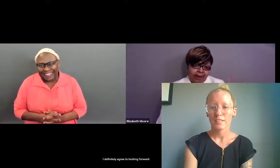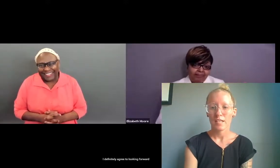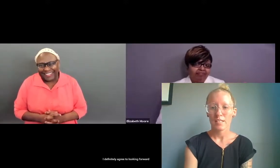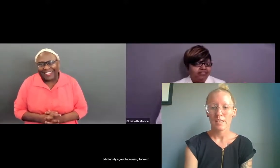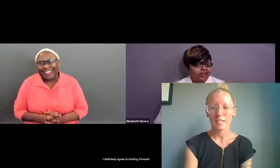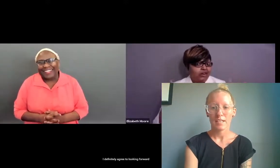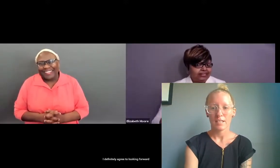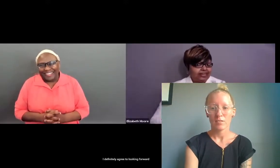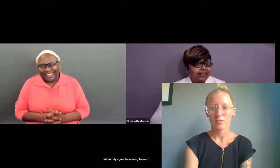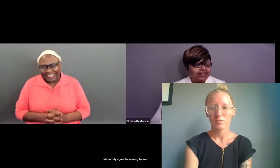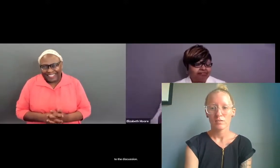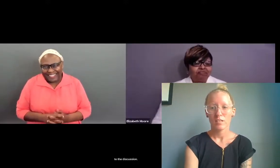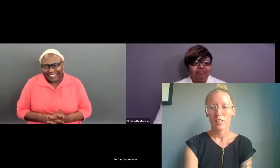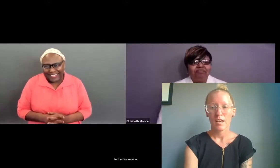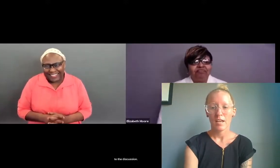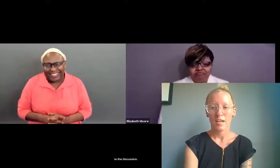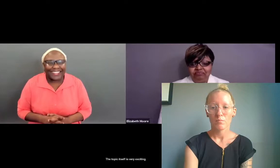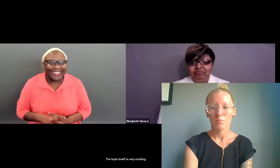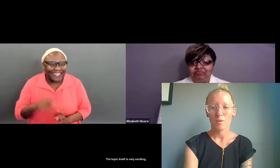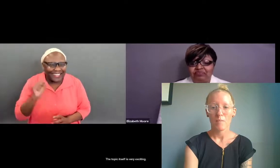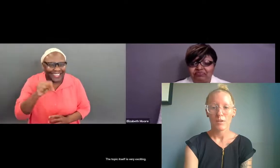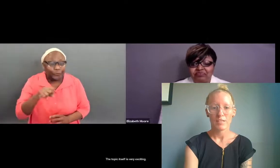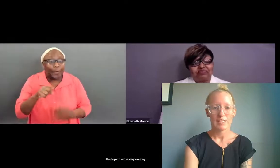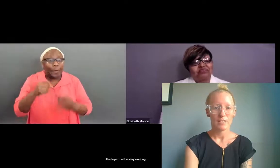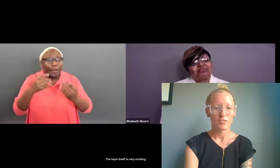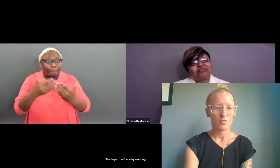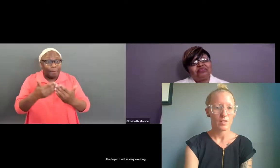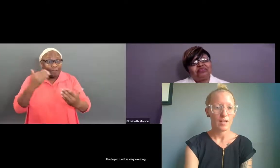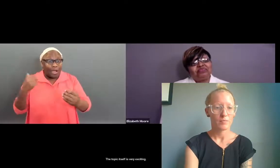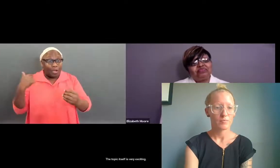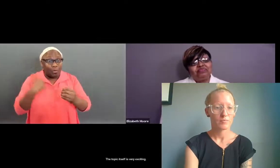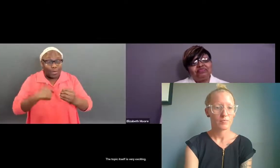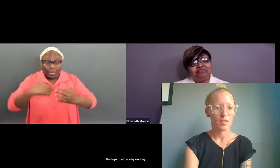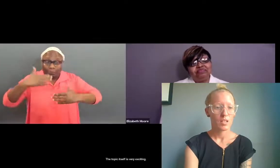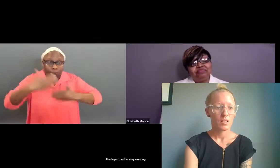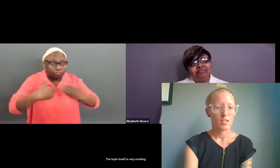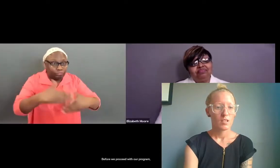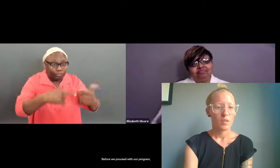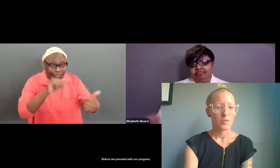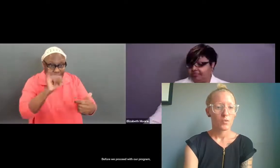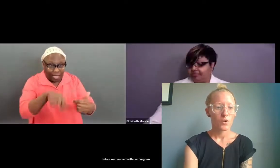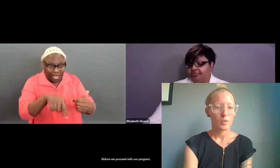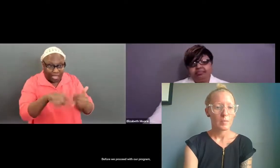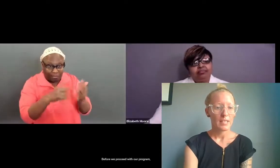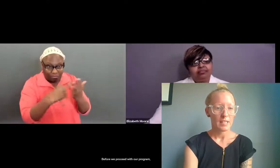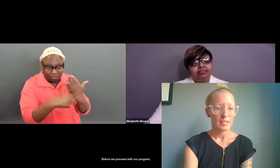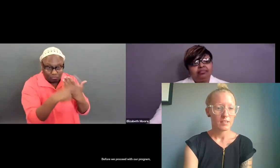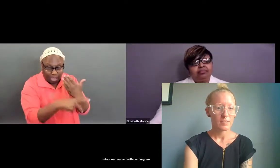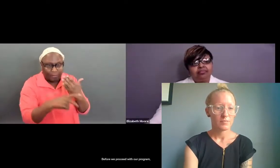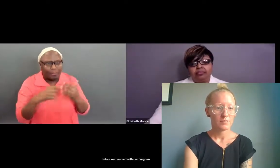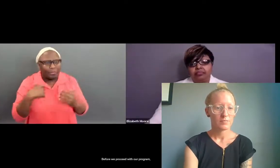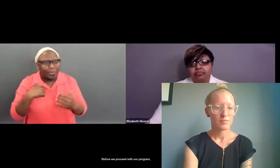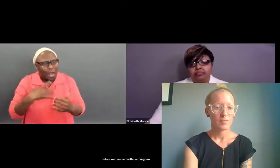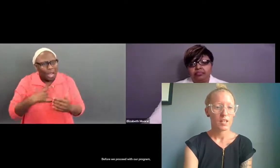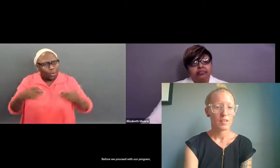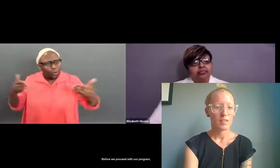We're going to discuss that title, and I'm very excited to do that. Before we